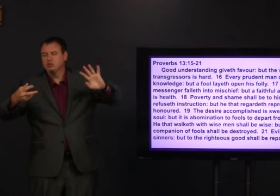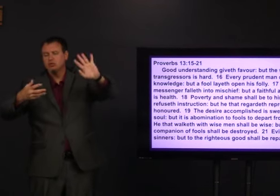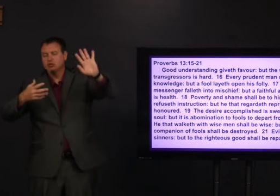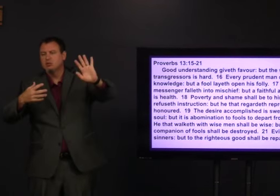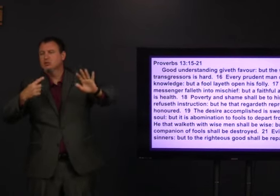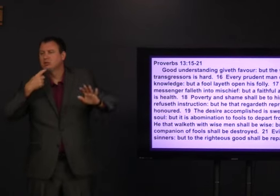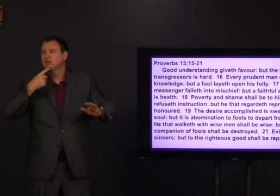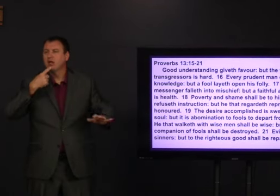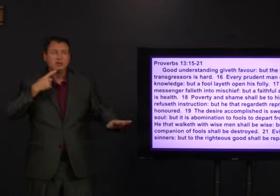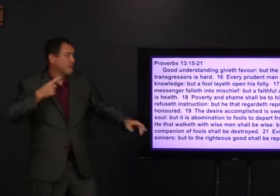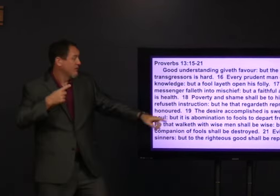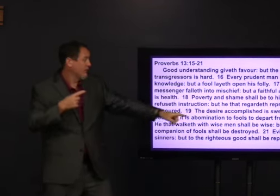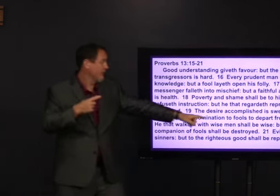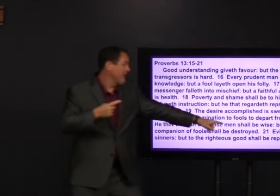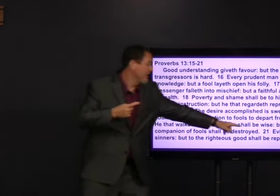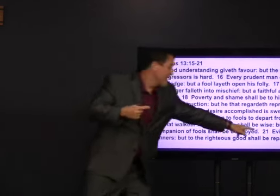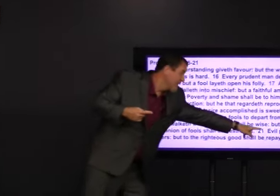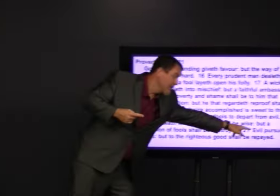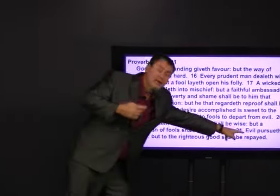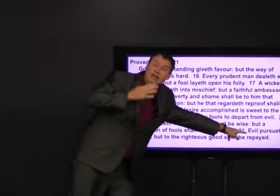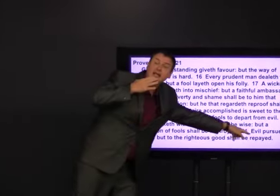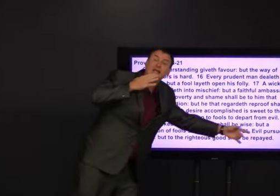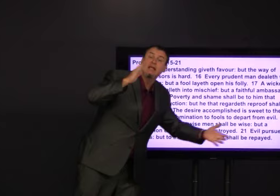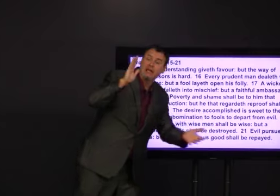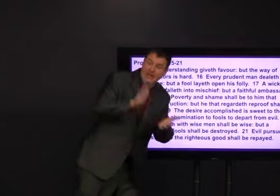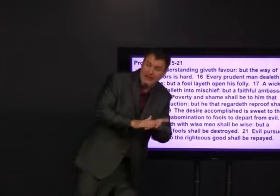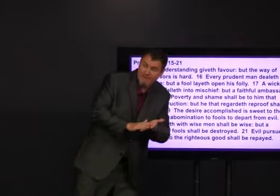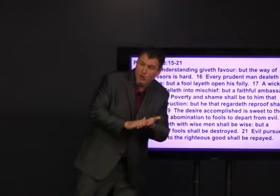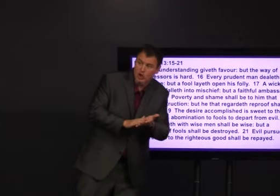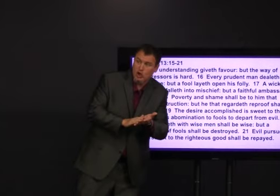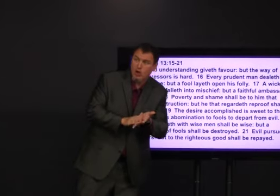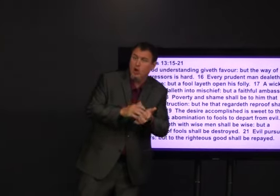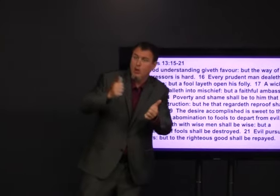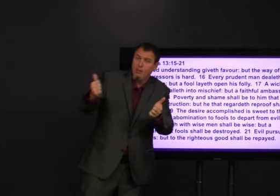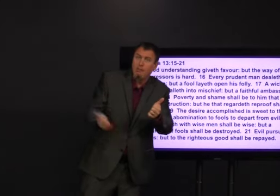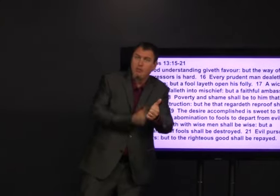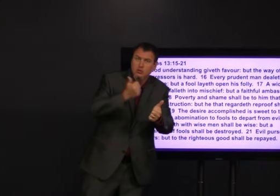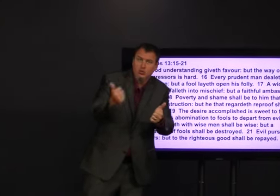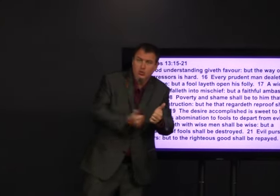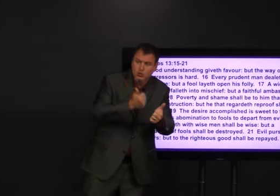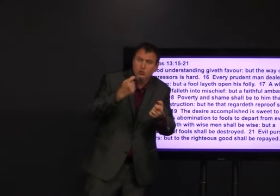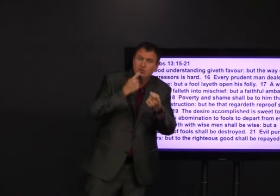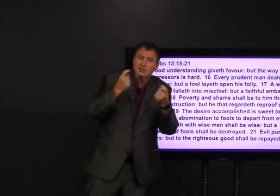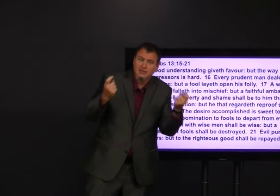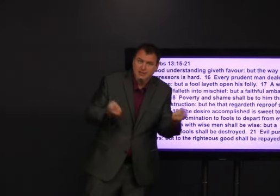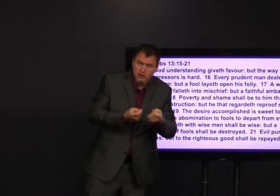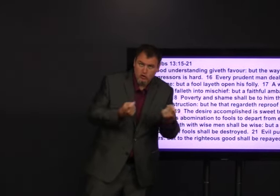I almost want to read this sentence backwards. It says, evil pursueth sinners,